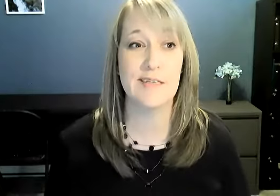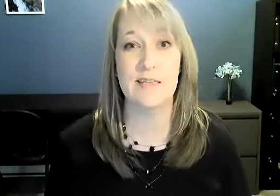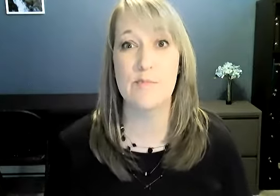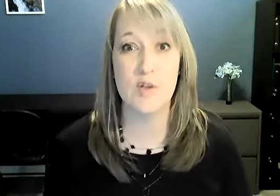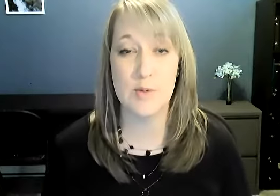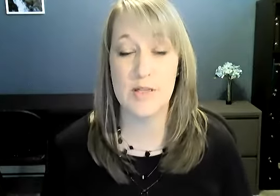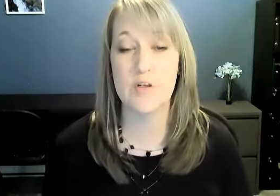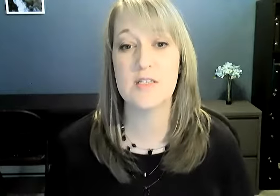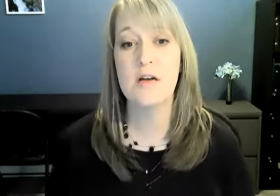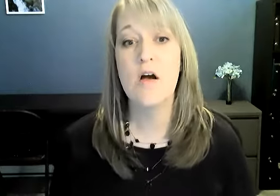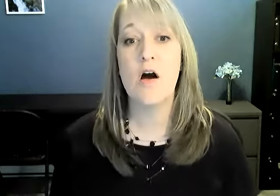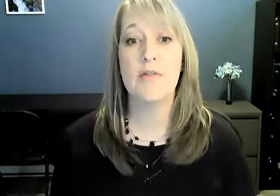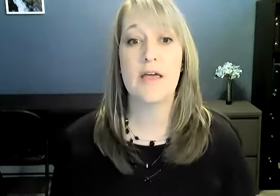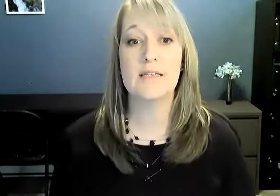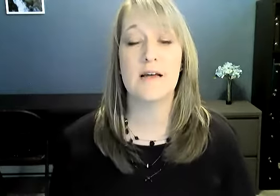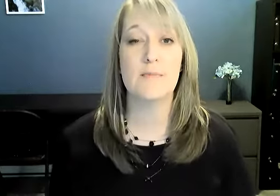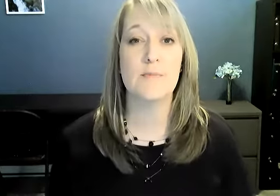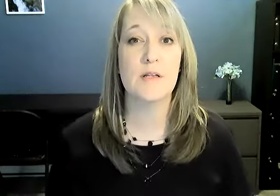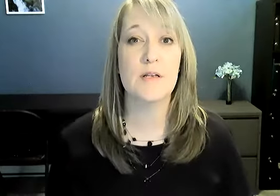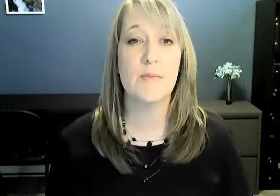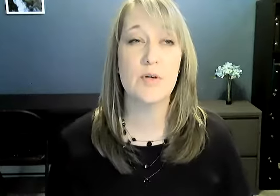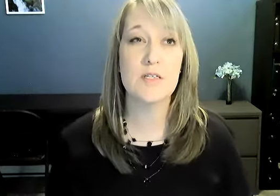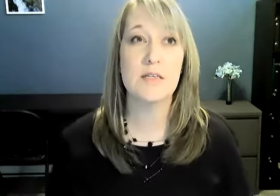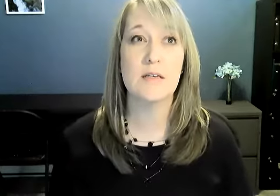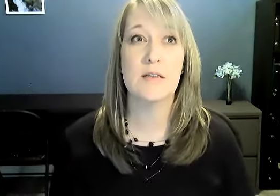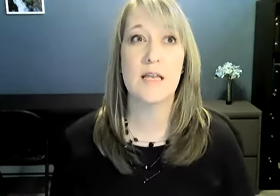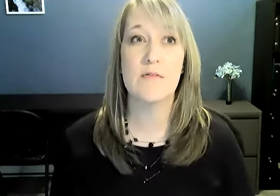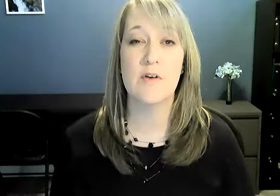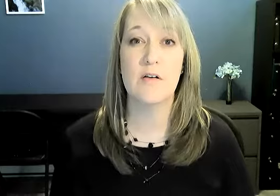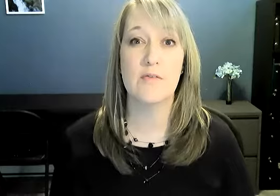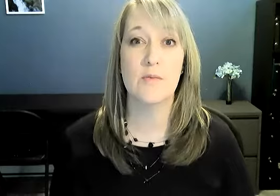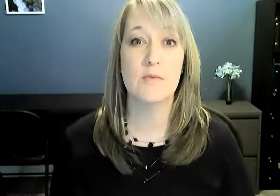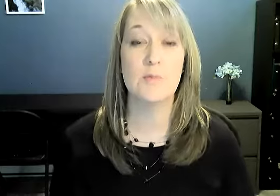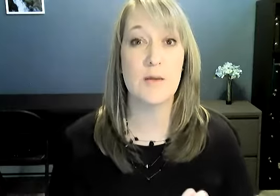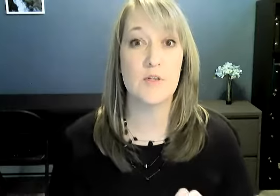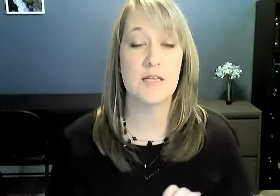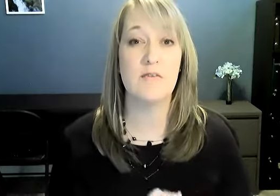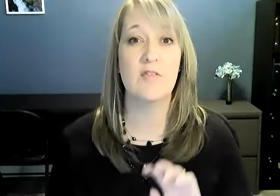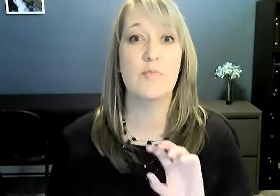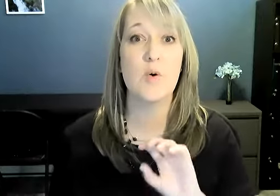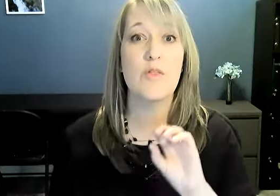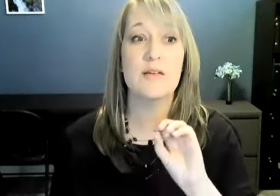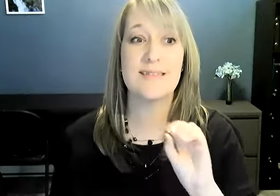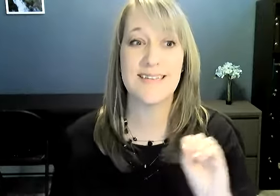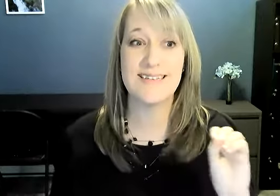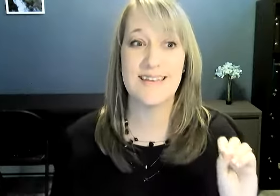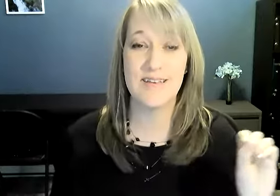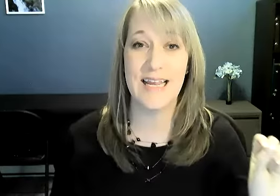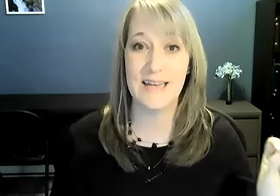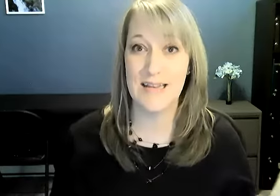in multiple numbers are that numbers that involve double numbers that involve both 6, 7, 8,